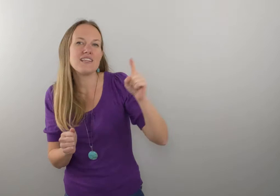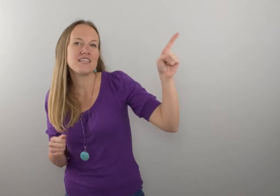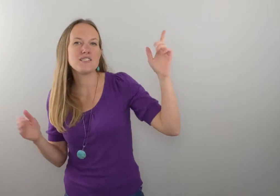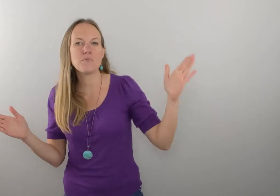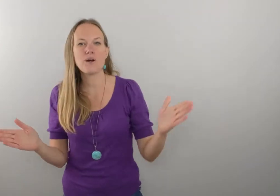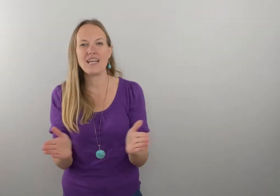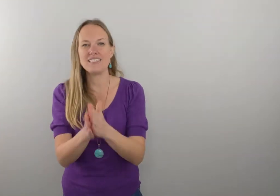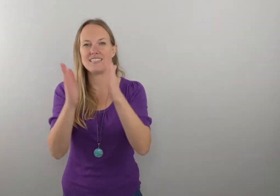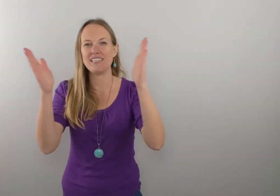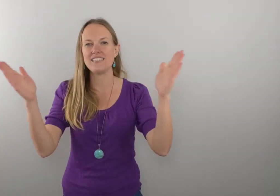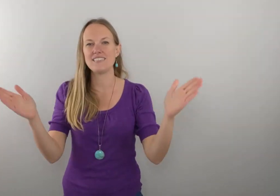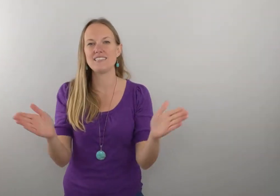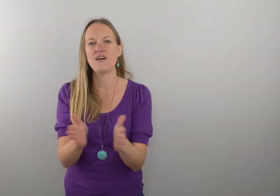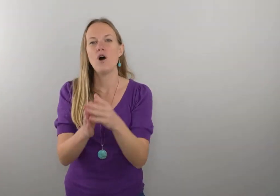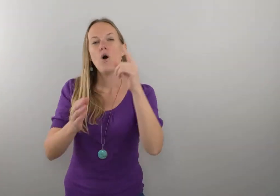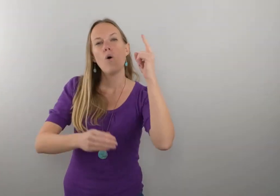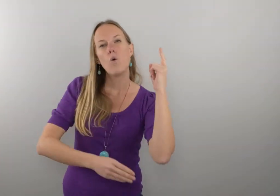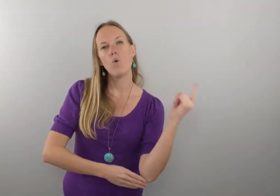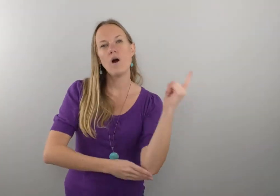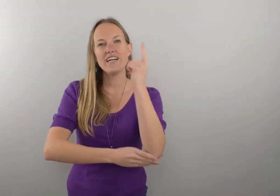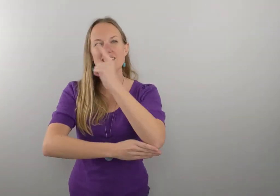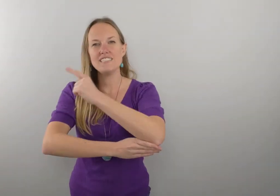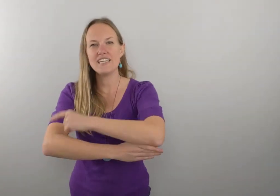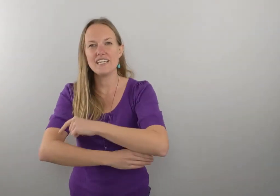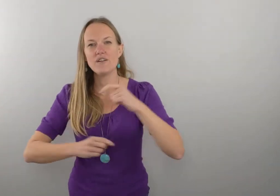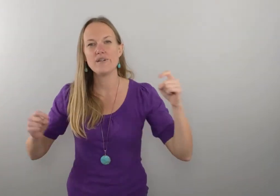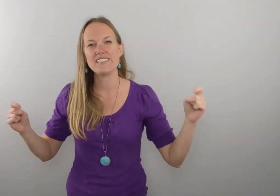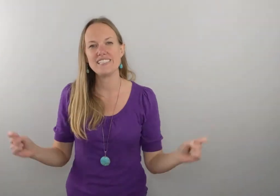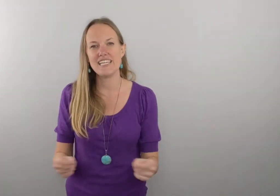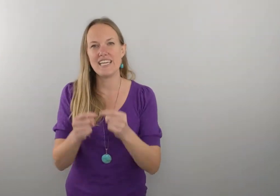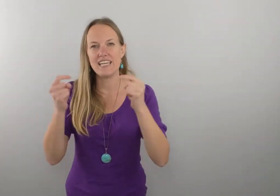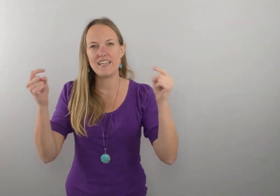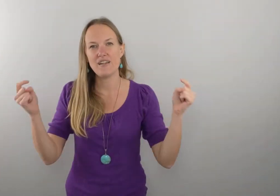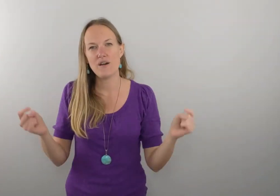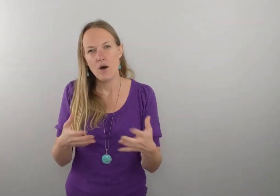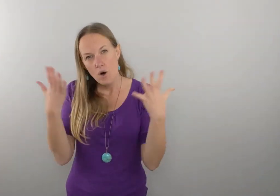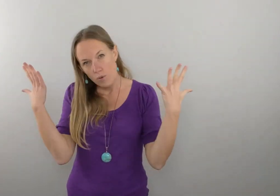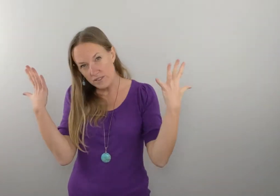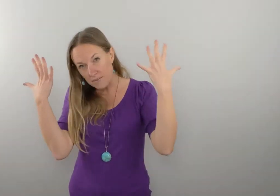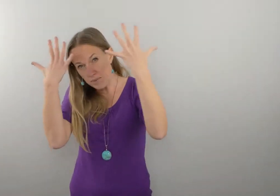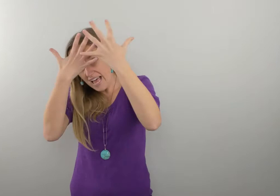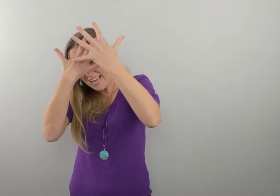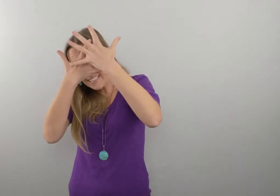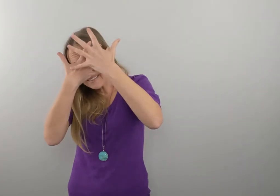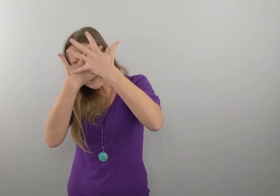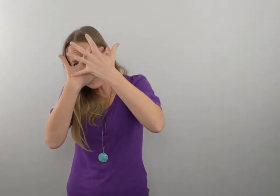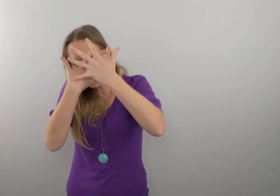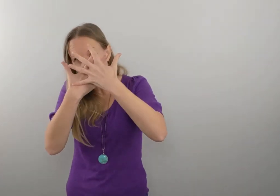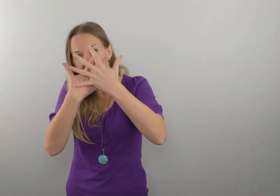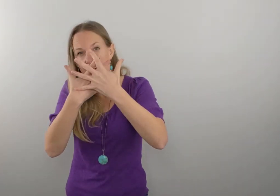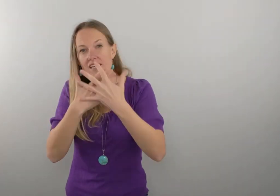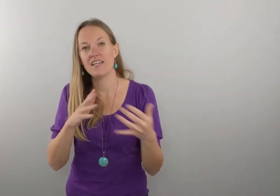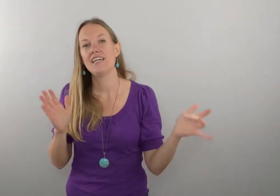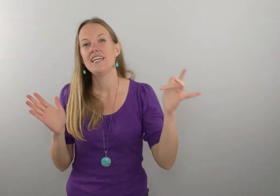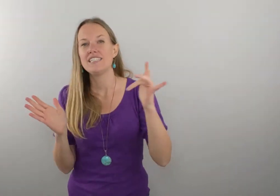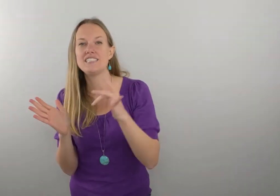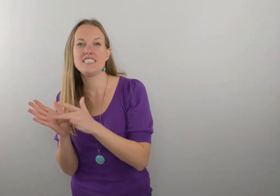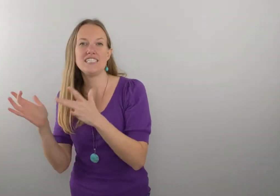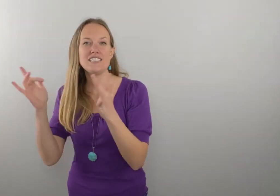his praises, one day when sin was black as could be,